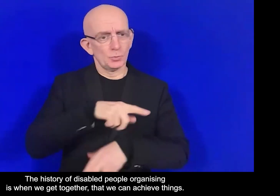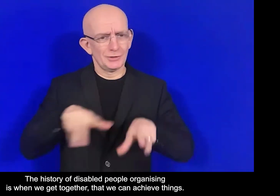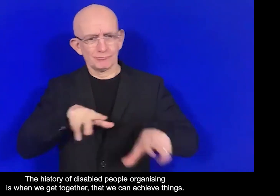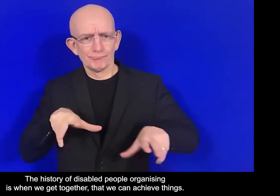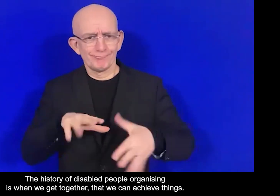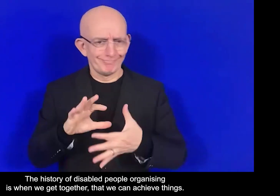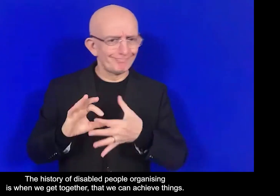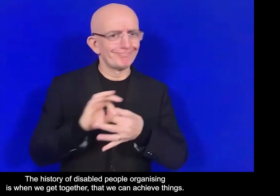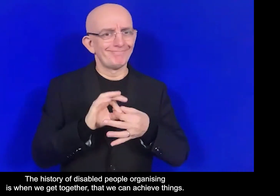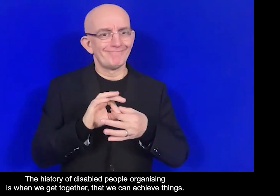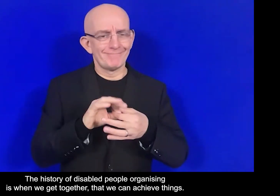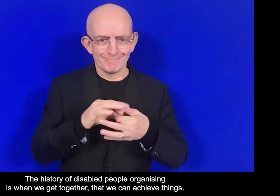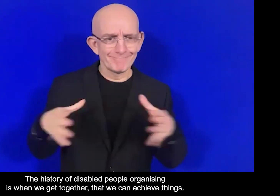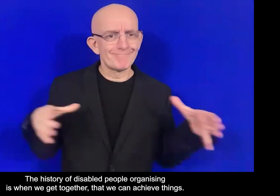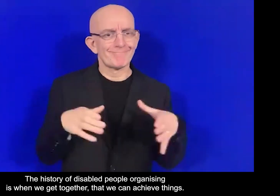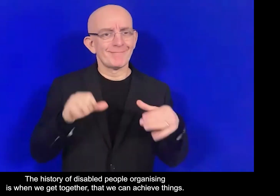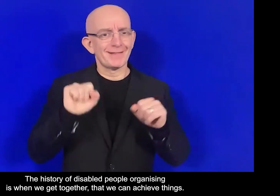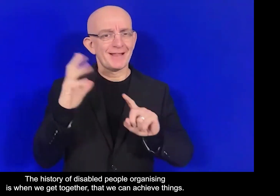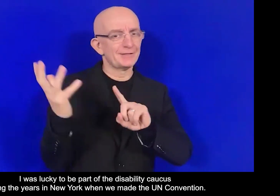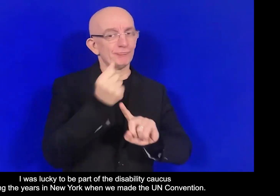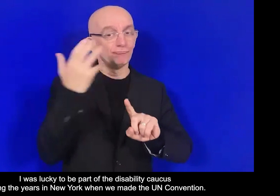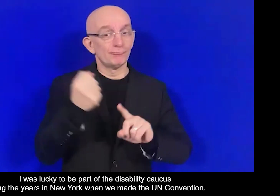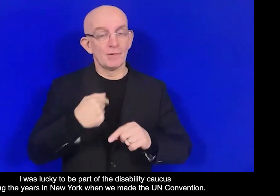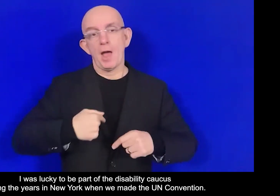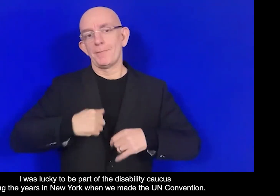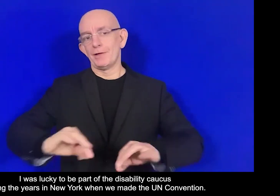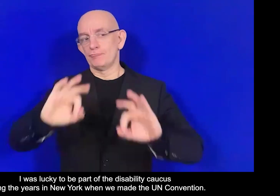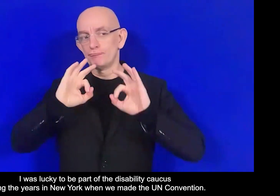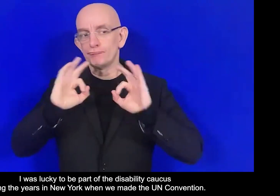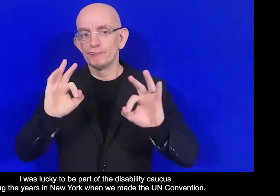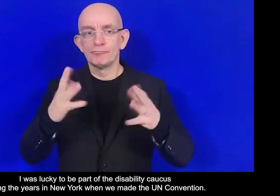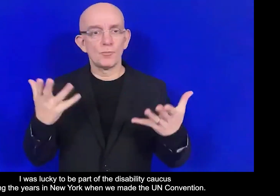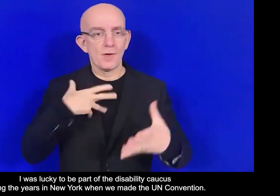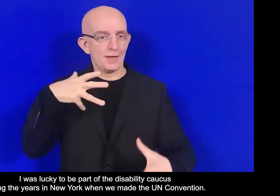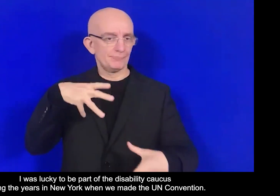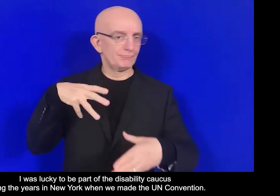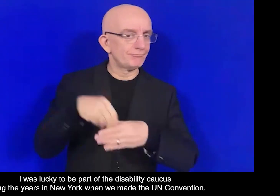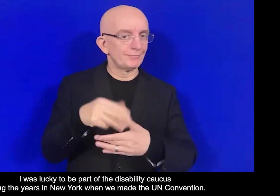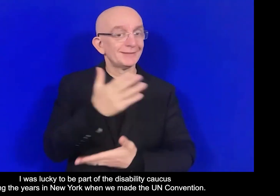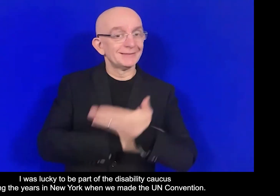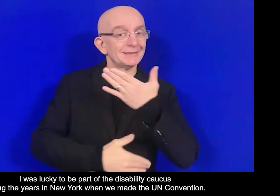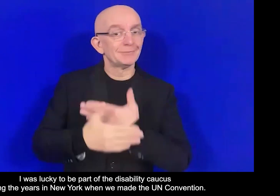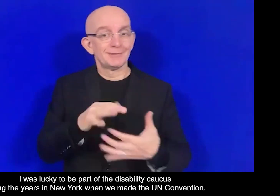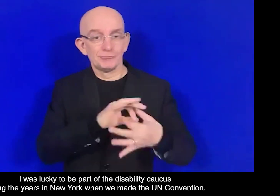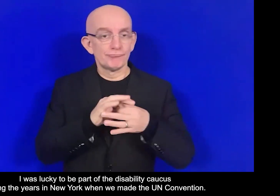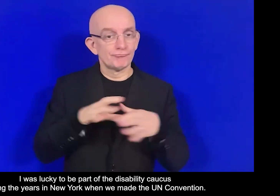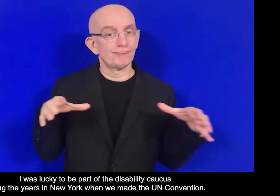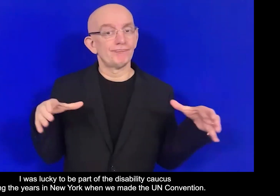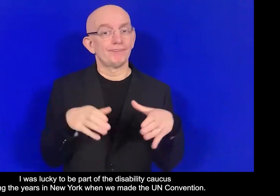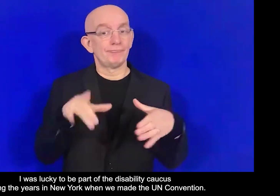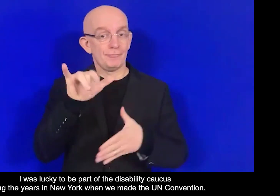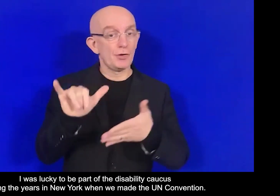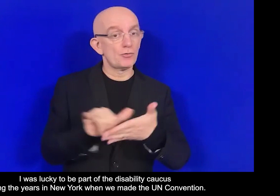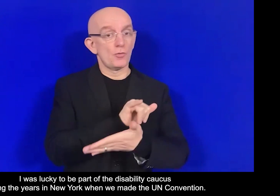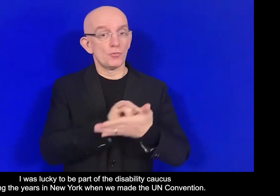get together that we can achieve things. And I was lucky to be part of the Disability Caucus